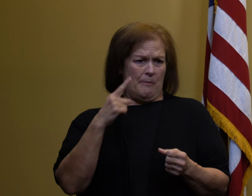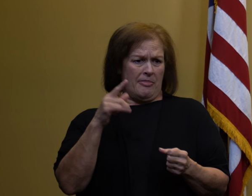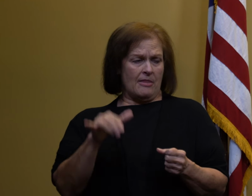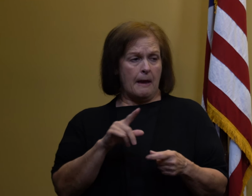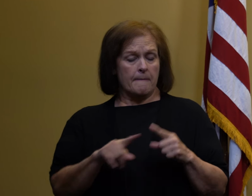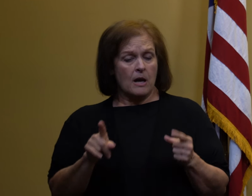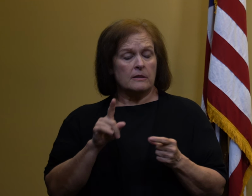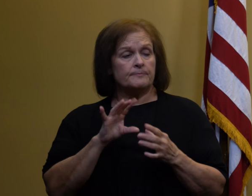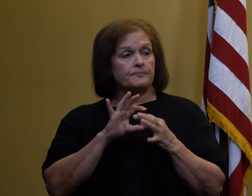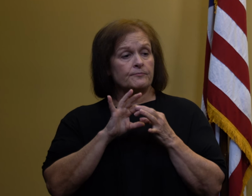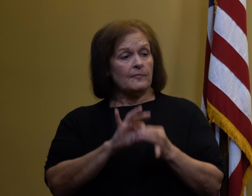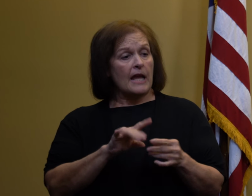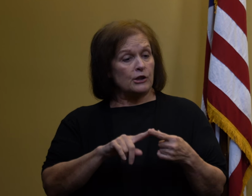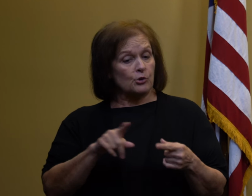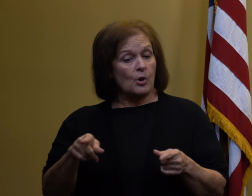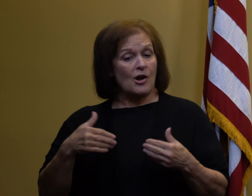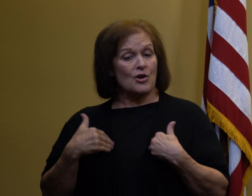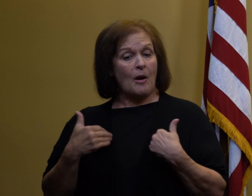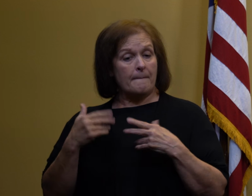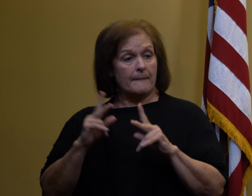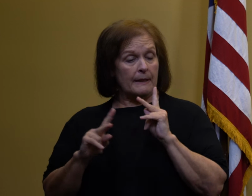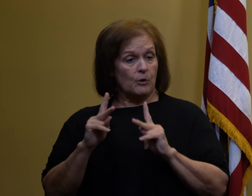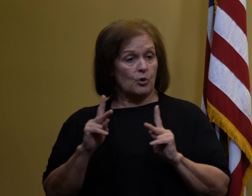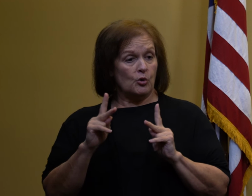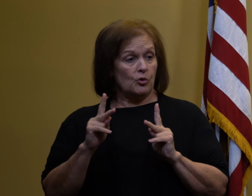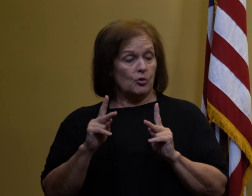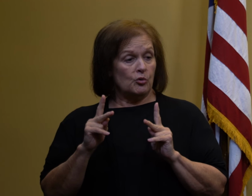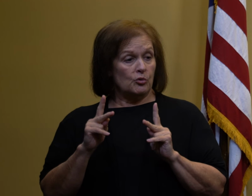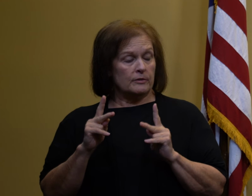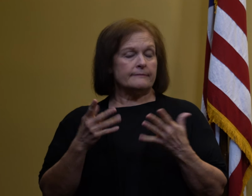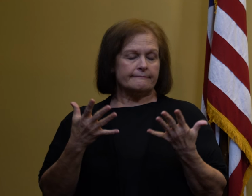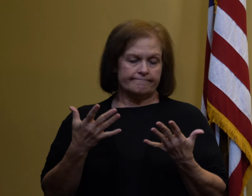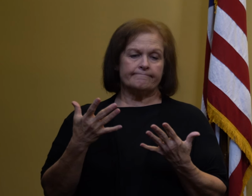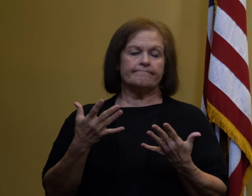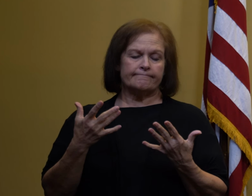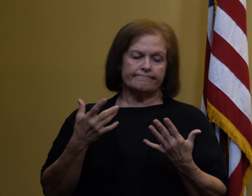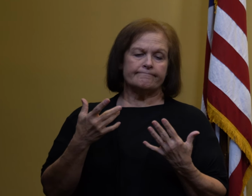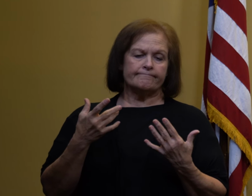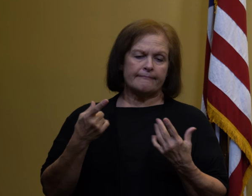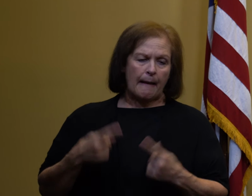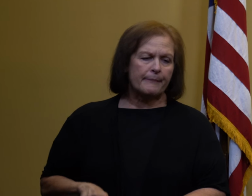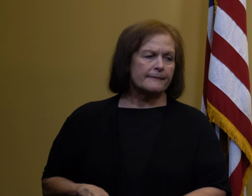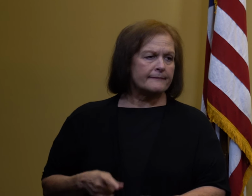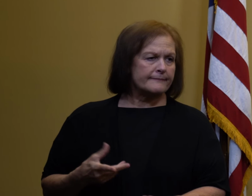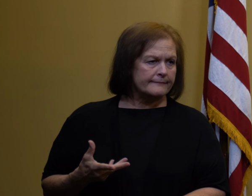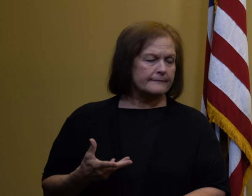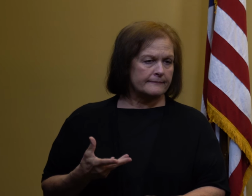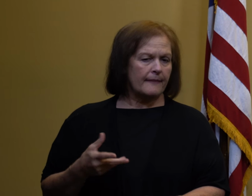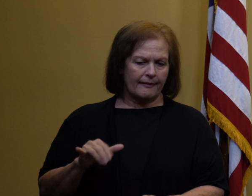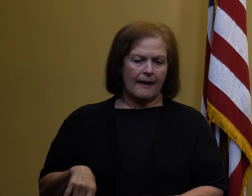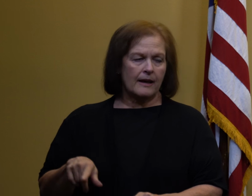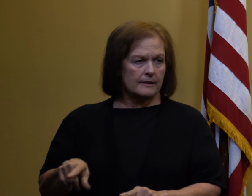say relative to our young people, and this unfortunate, very unfortunate